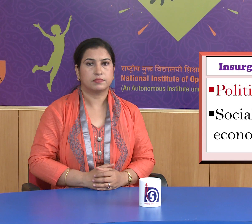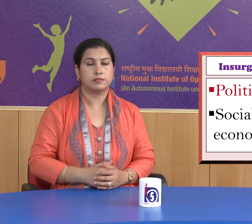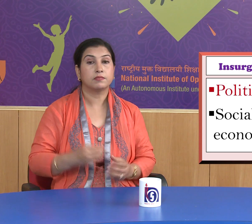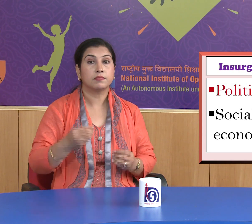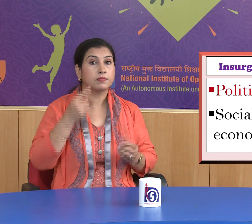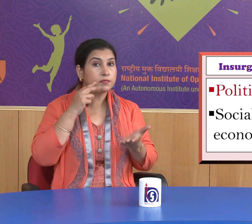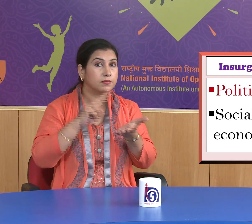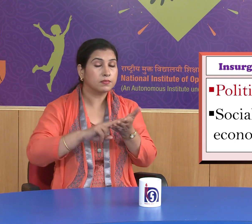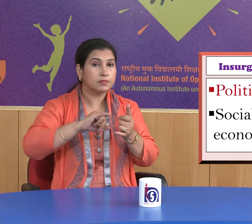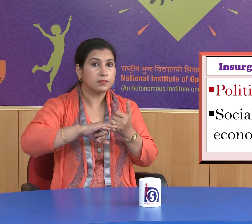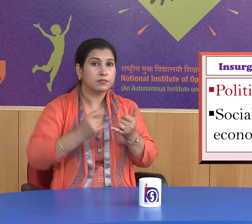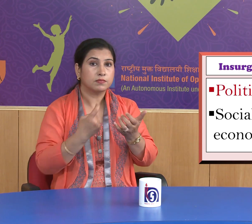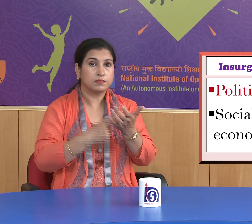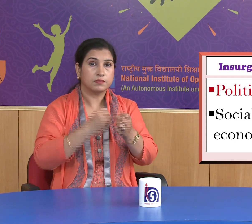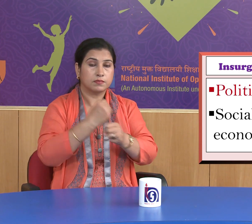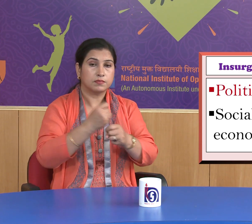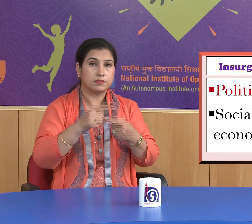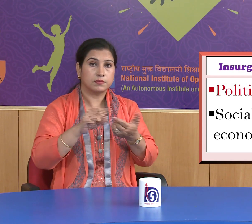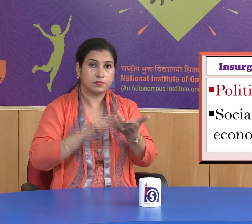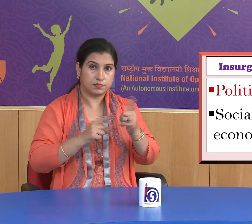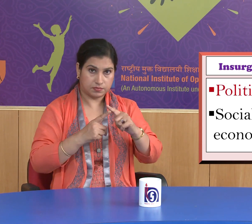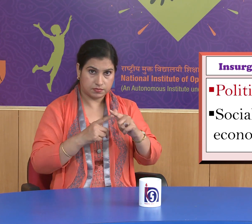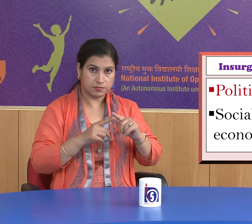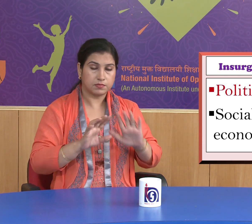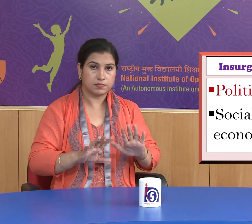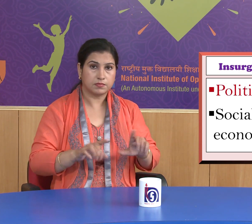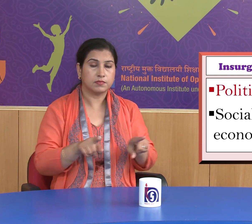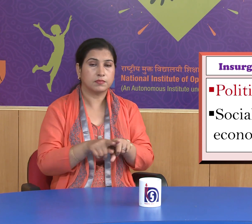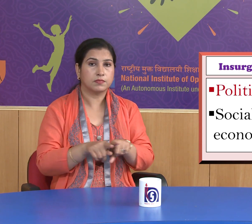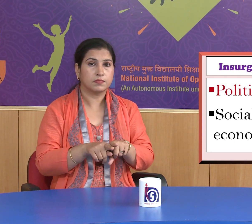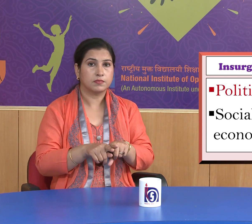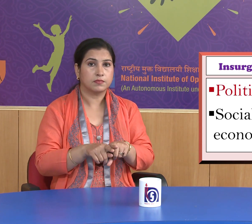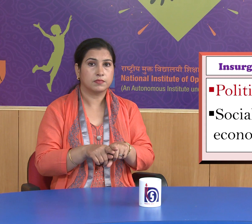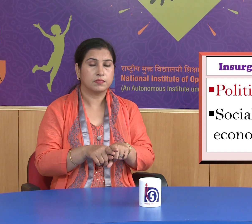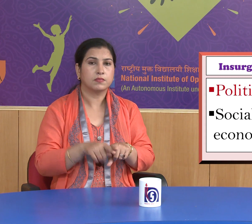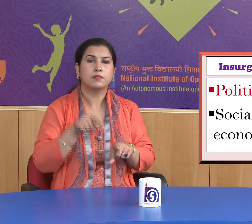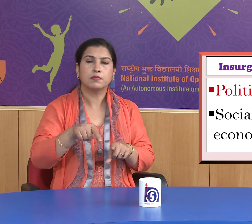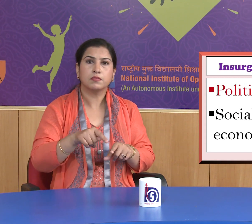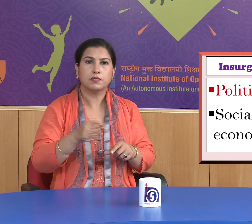Insurgent movements can be divided into two categories.